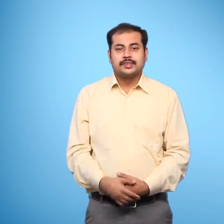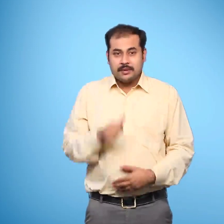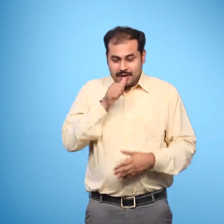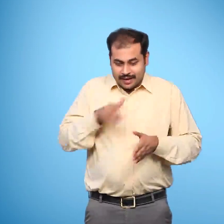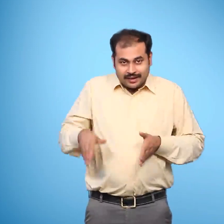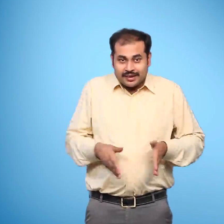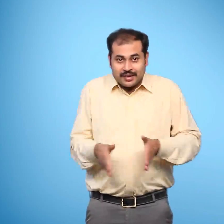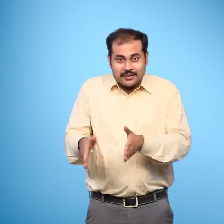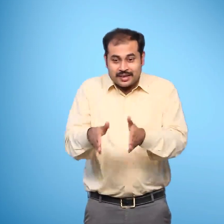Who lives in the next village.